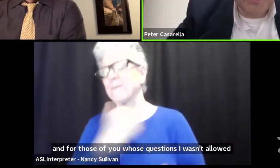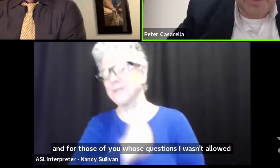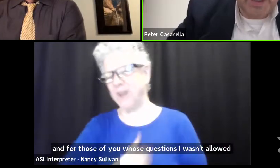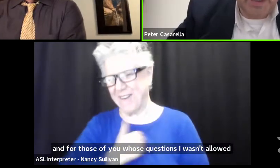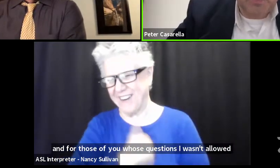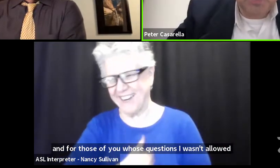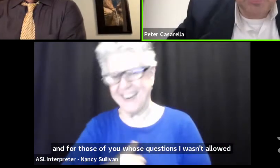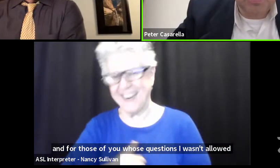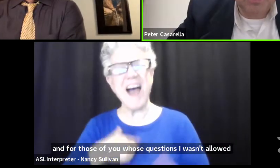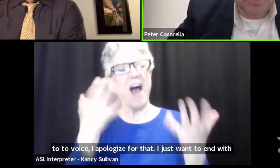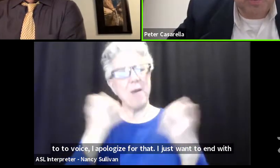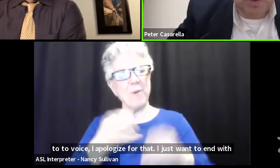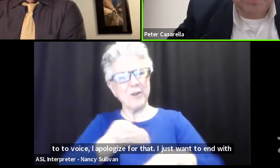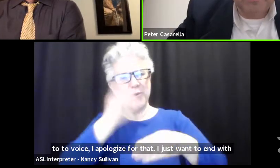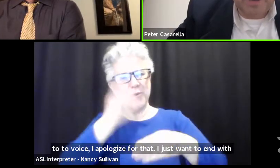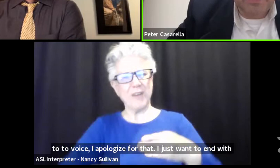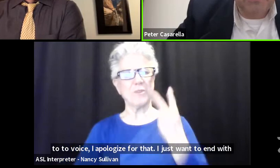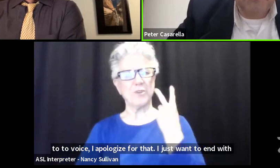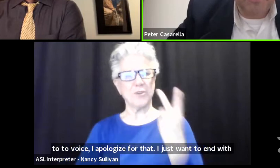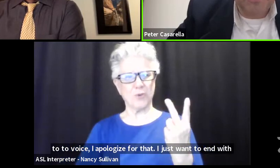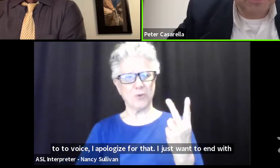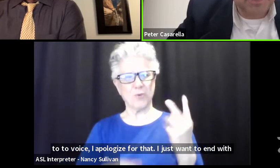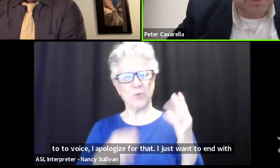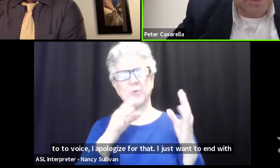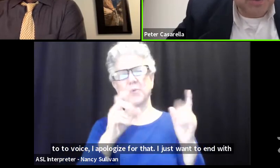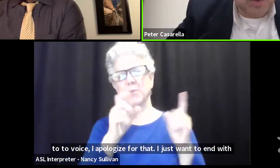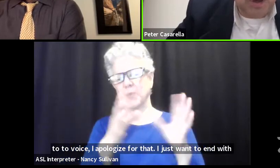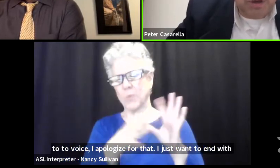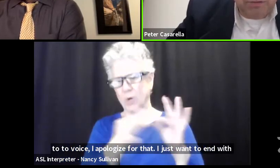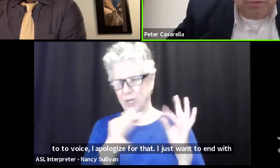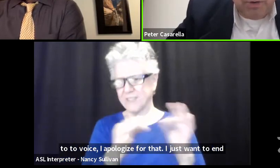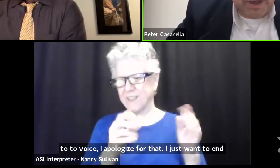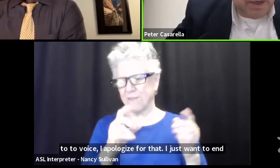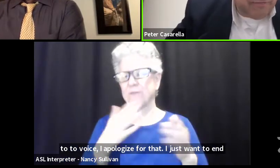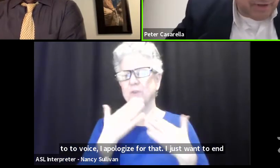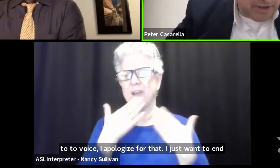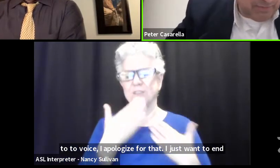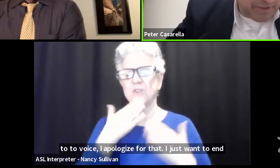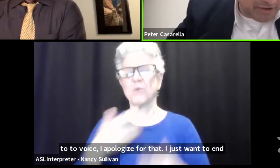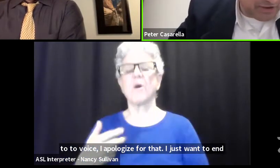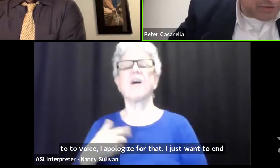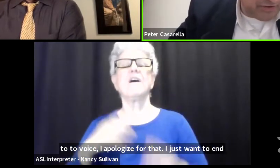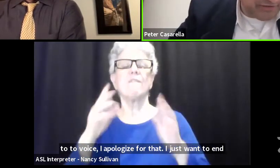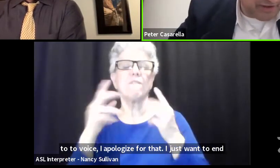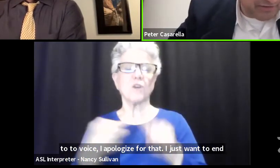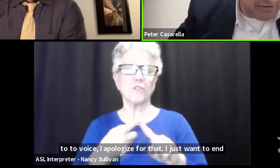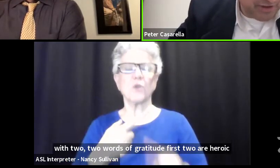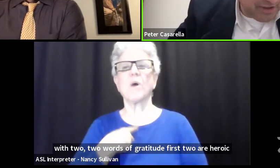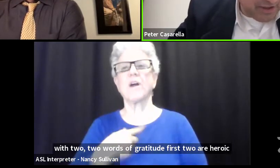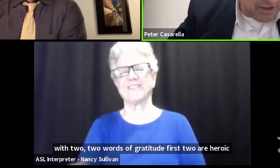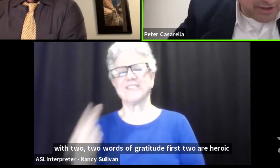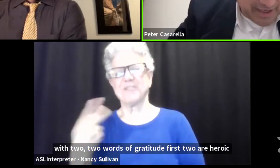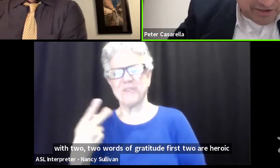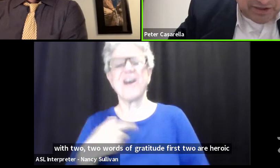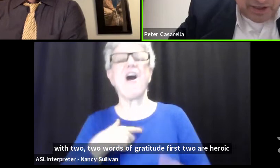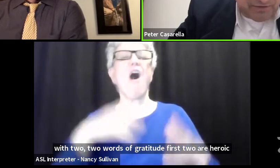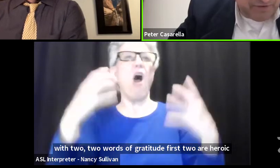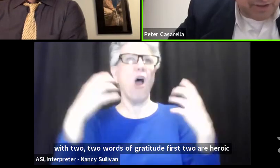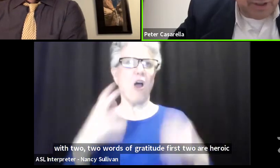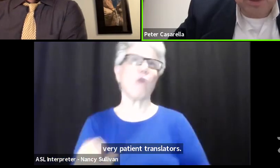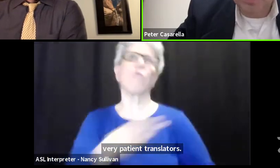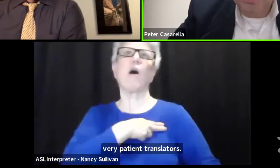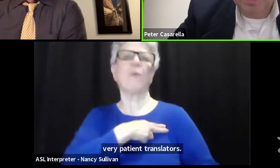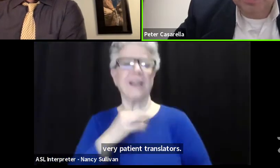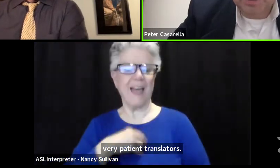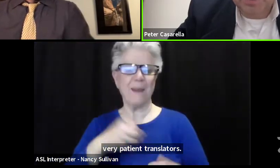I just want to end with two words of gratitude. First, to our heroic and very patient translators, Nancy